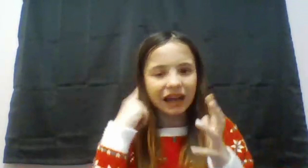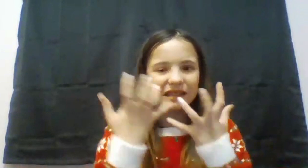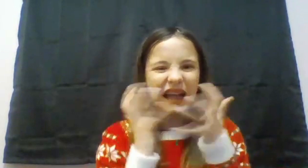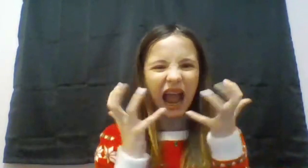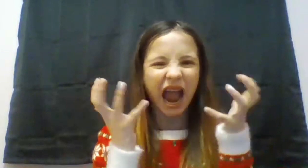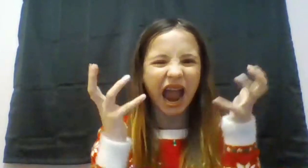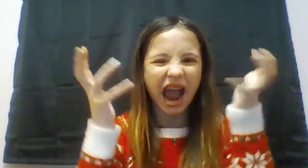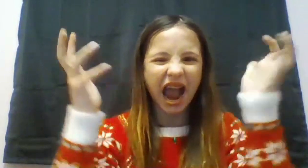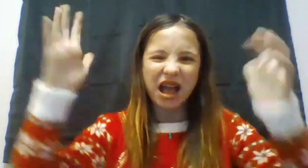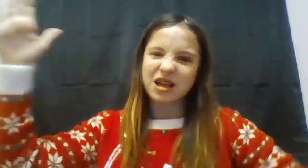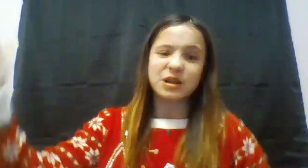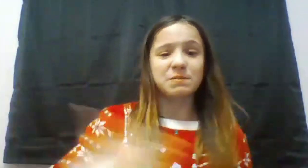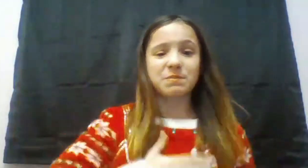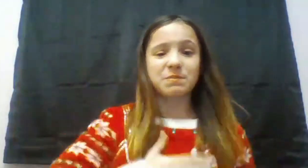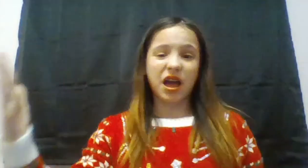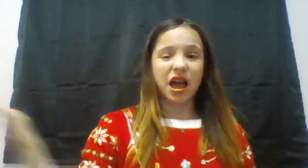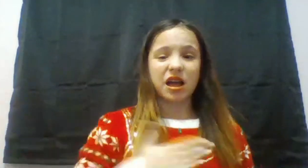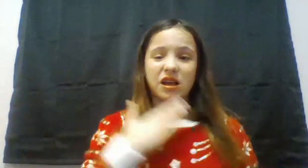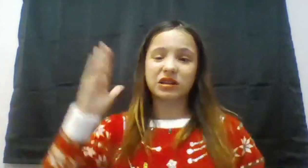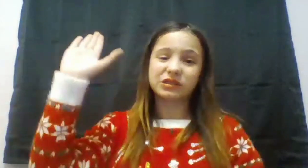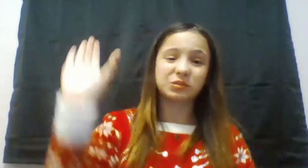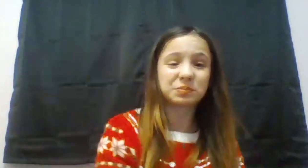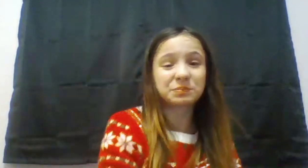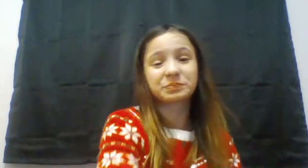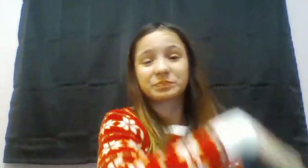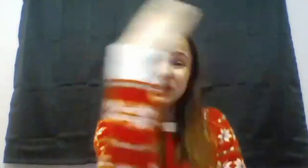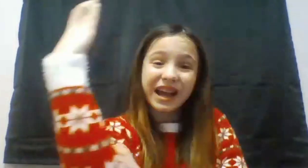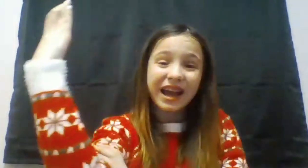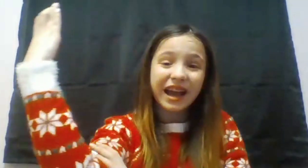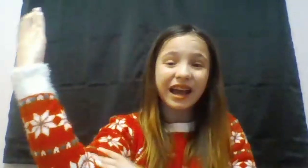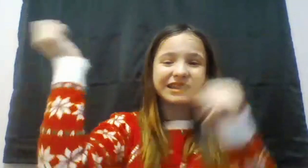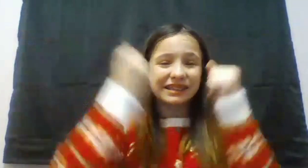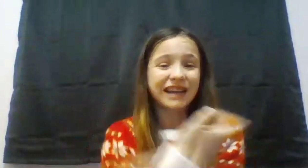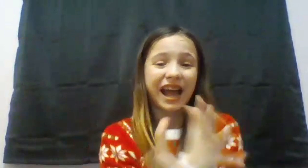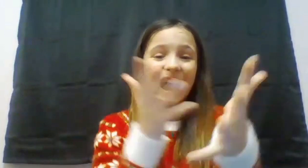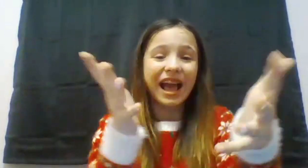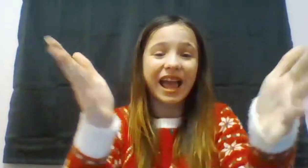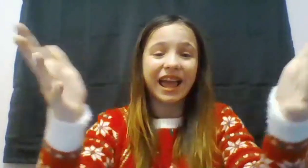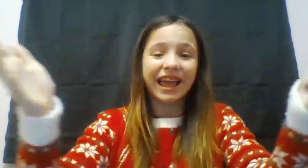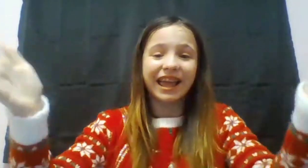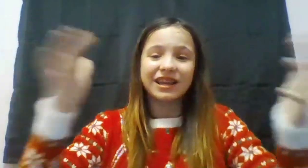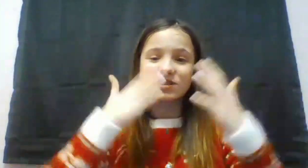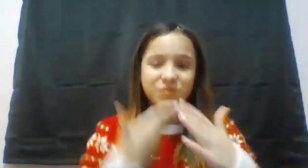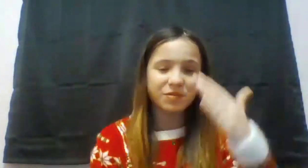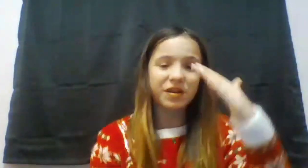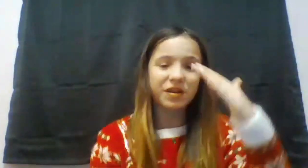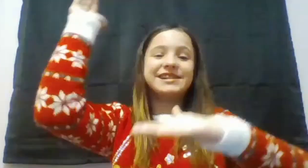exclaim as he drove out of sight, "Happy Christmas to all, and to all a